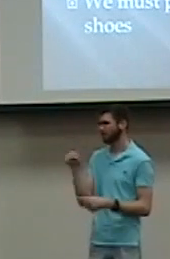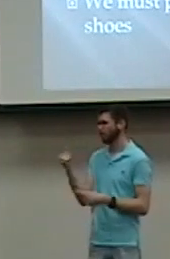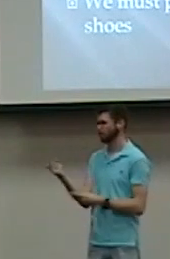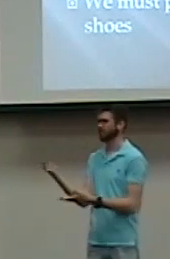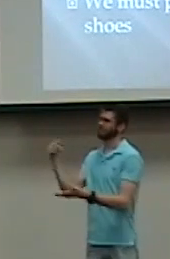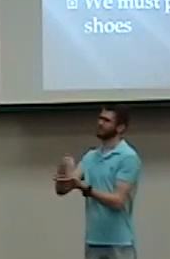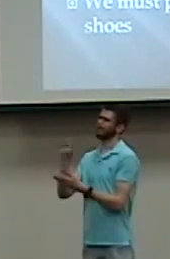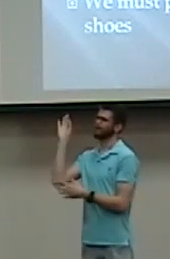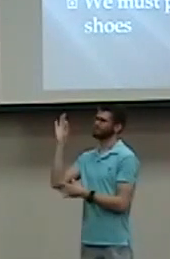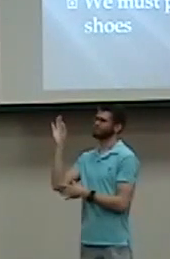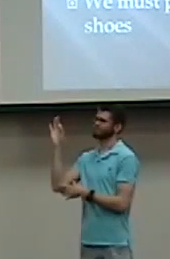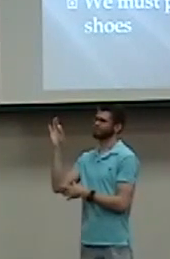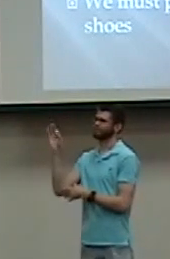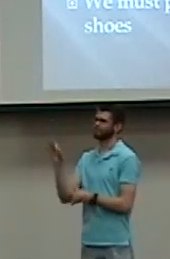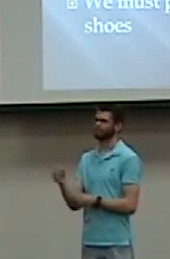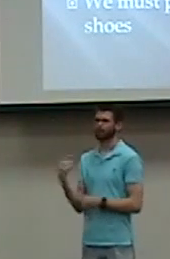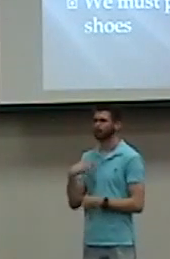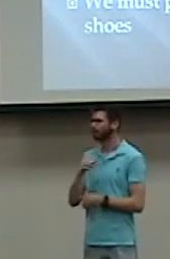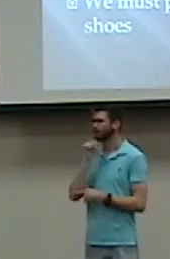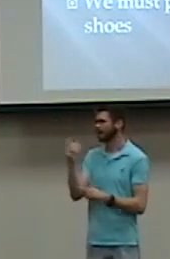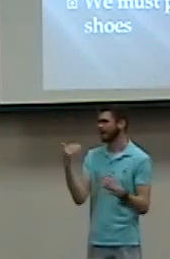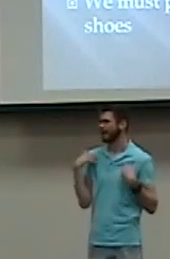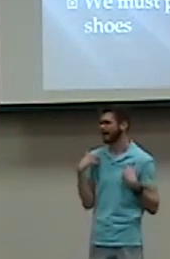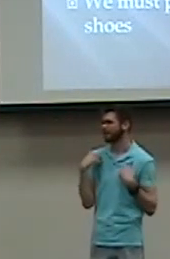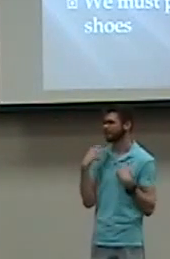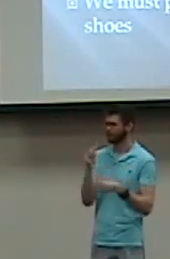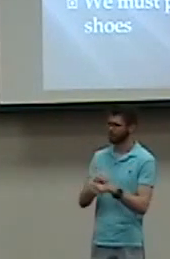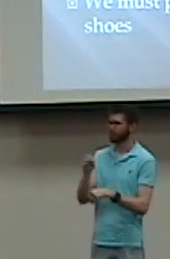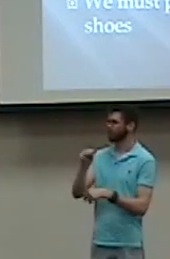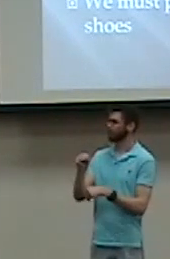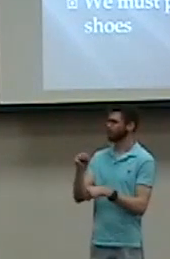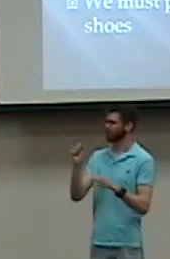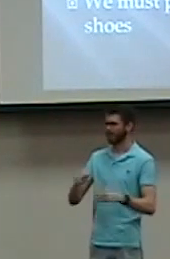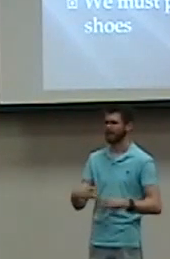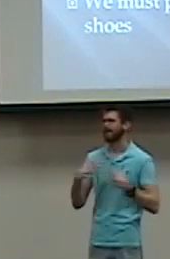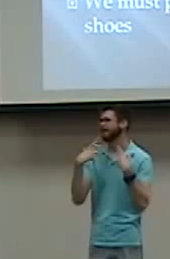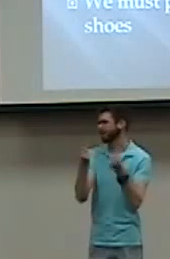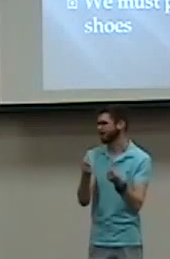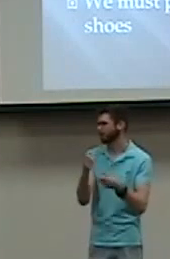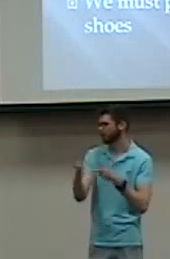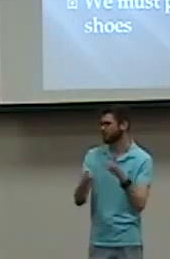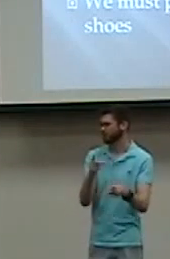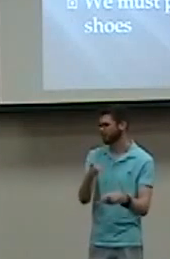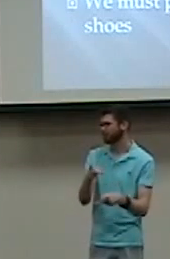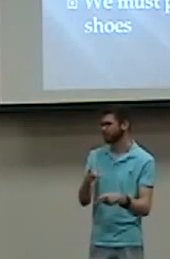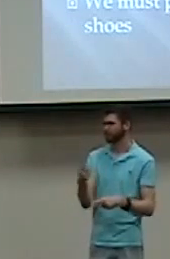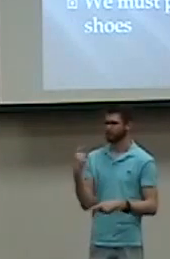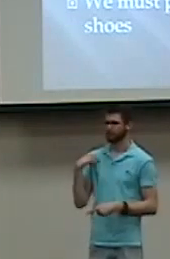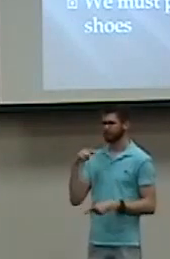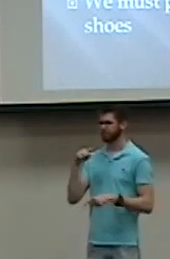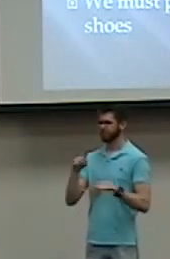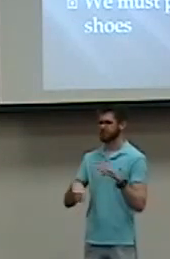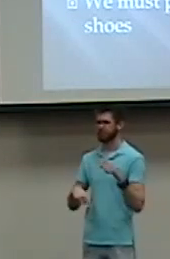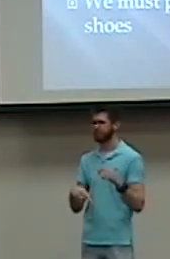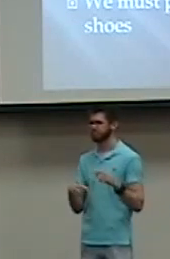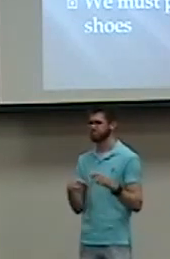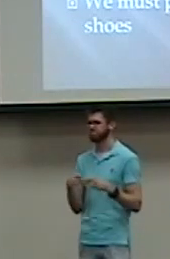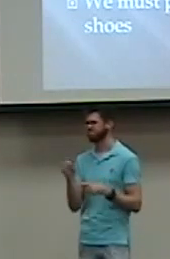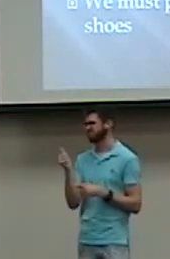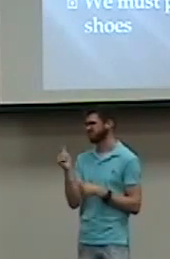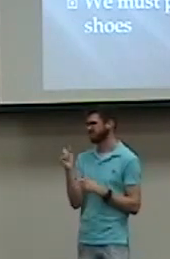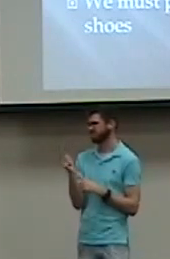today, we don't. And we must not, in a 10-minute conversation or in a